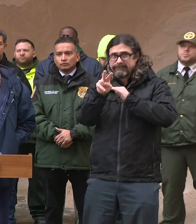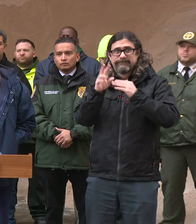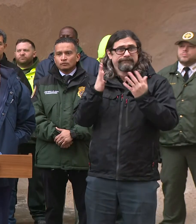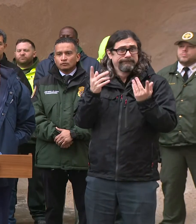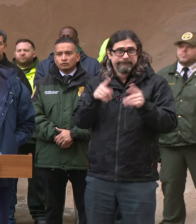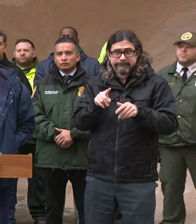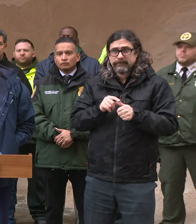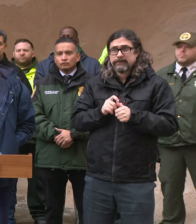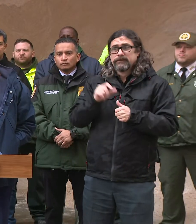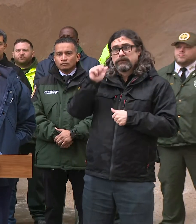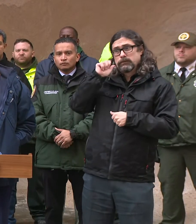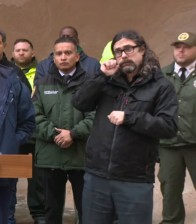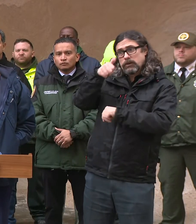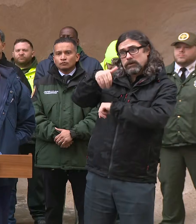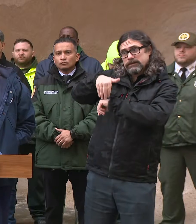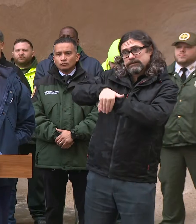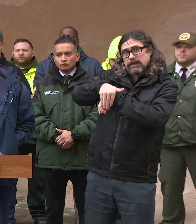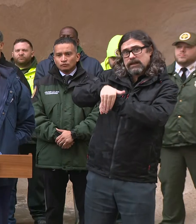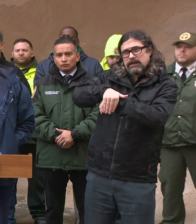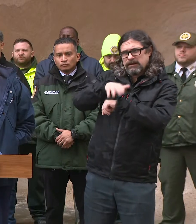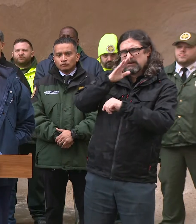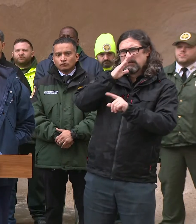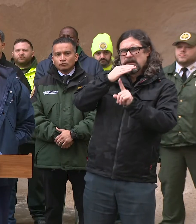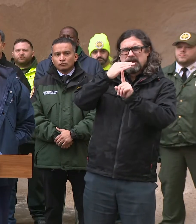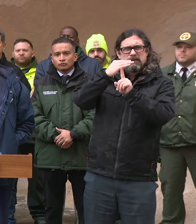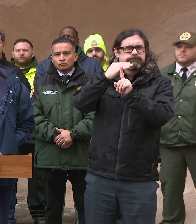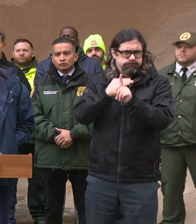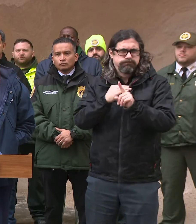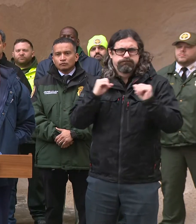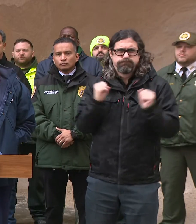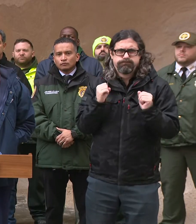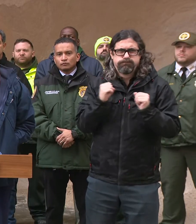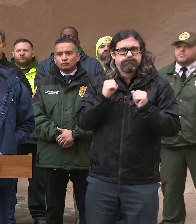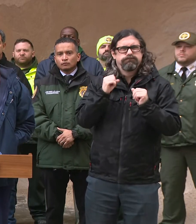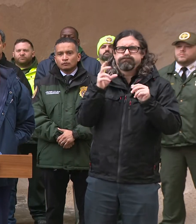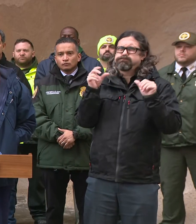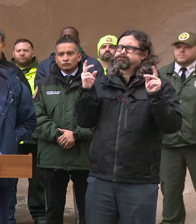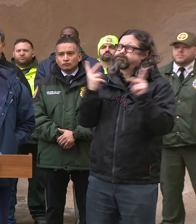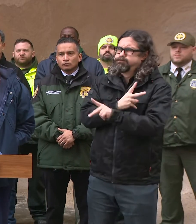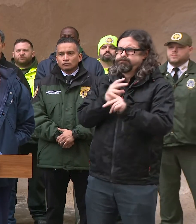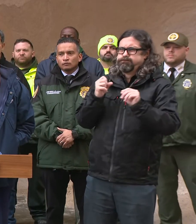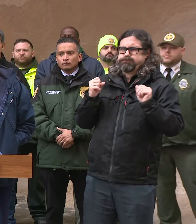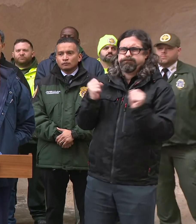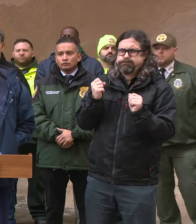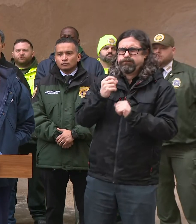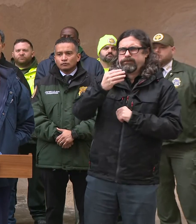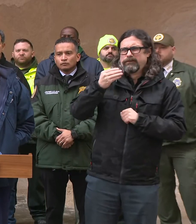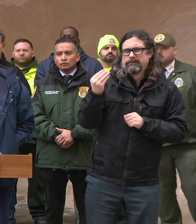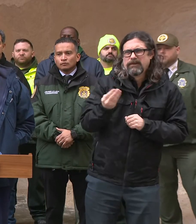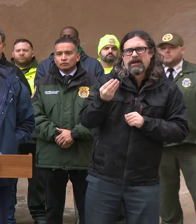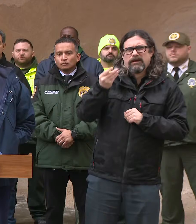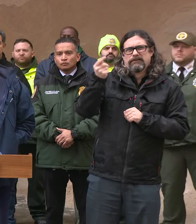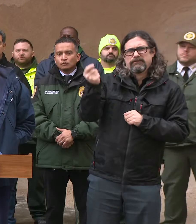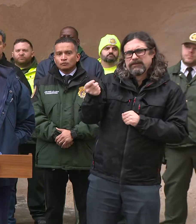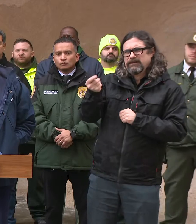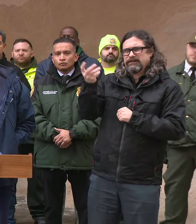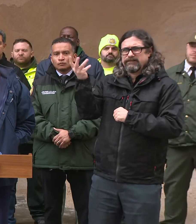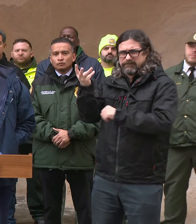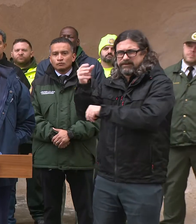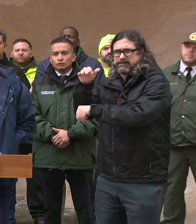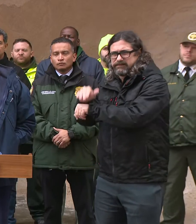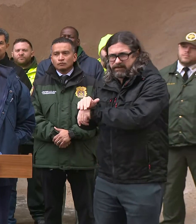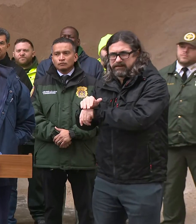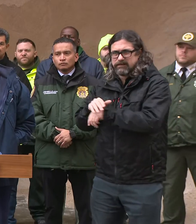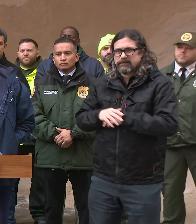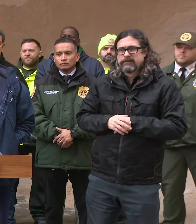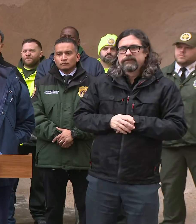Wednesday. Snow is part of that, and that will begin late Sunday morning through midnight. And we're expecting up to